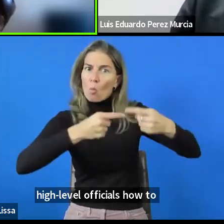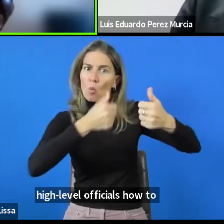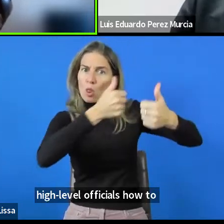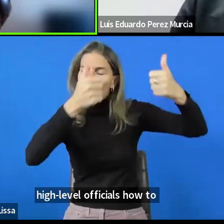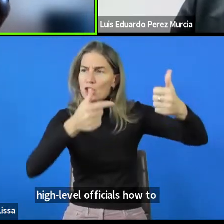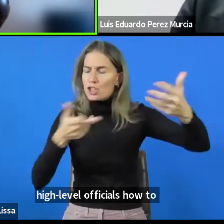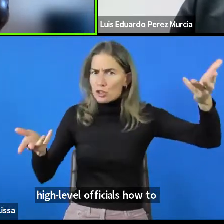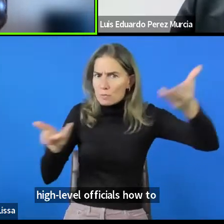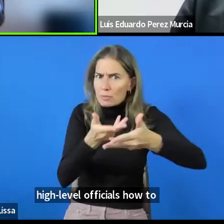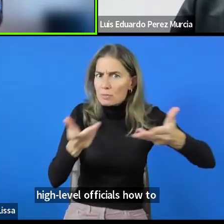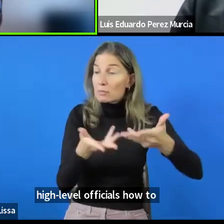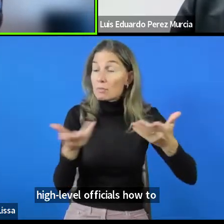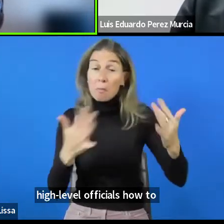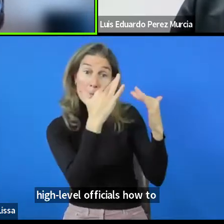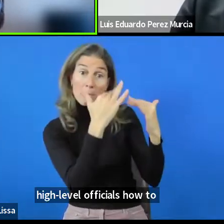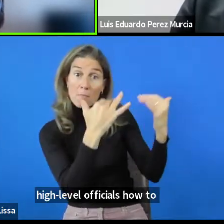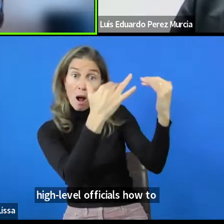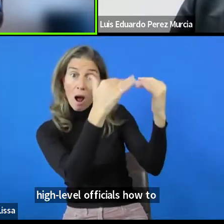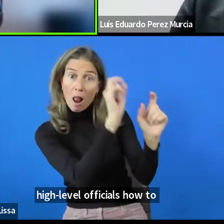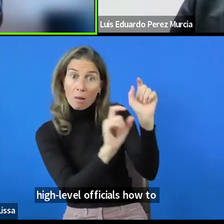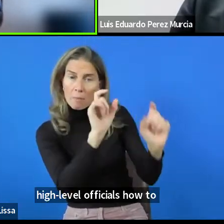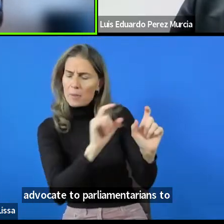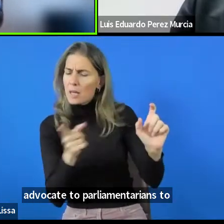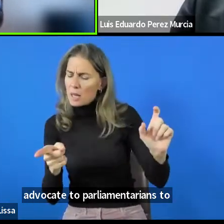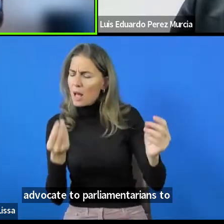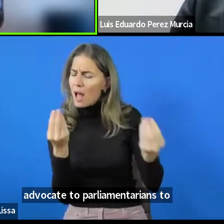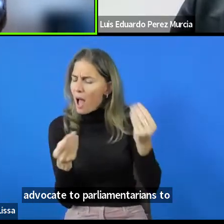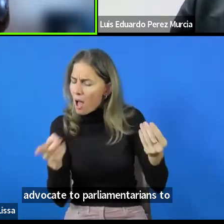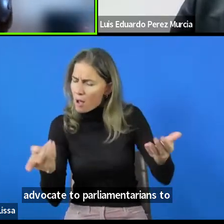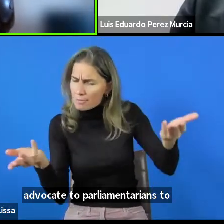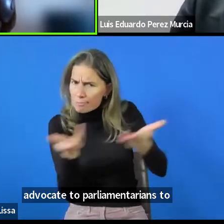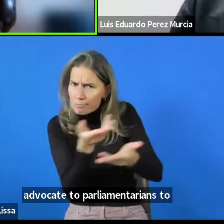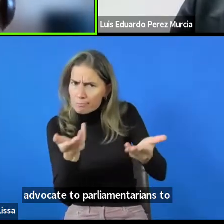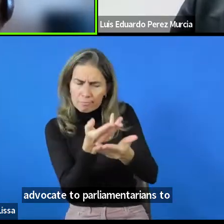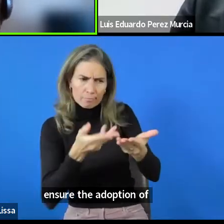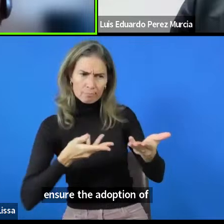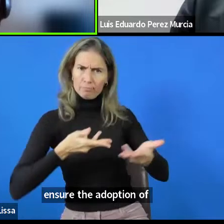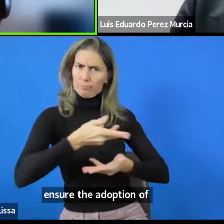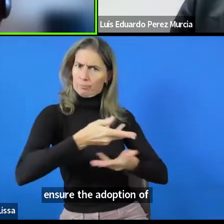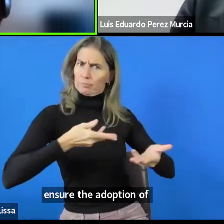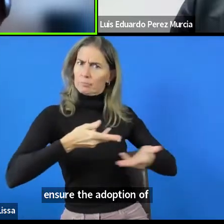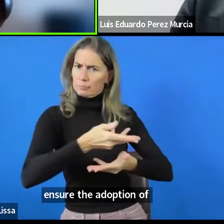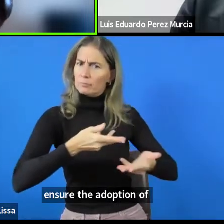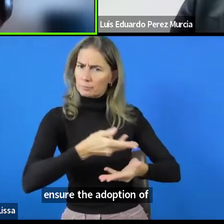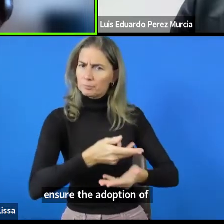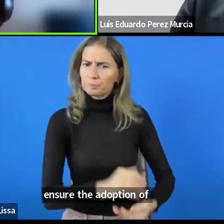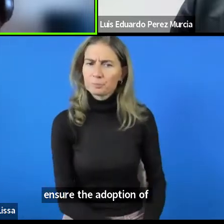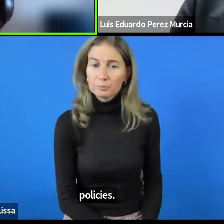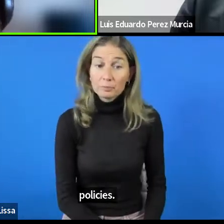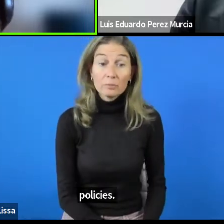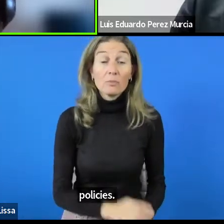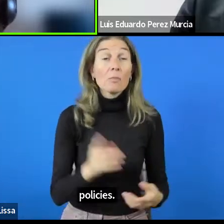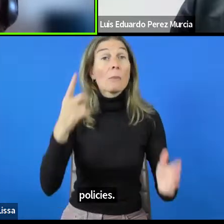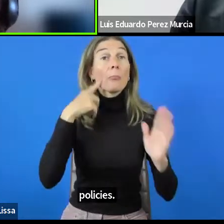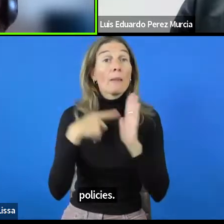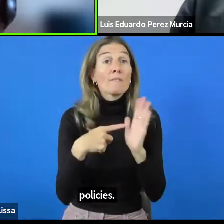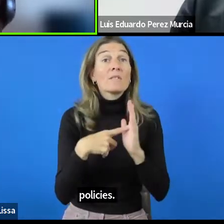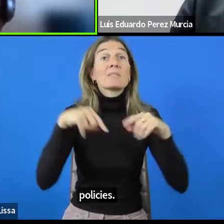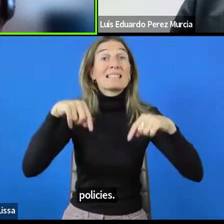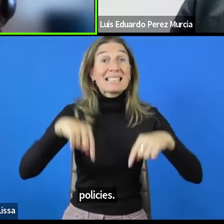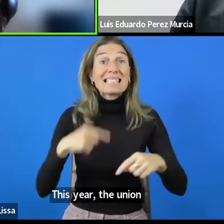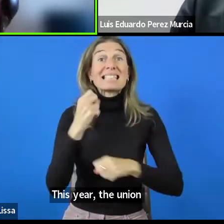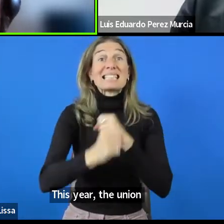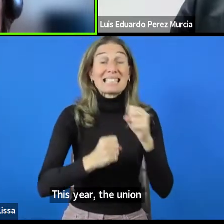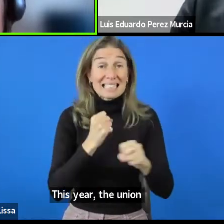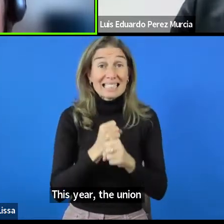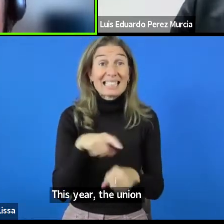the policies. So this year, the UN Convention for the Rights of Persons with Disabilities was ratified by the